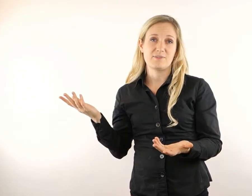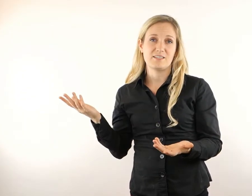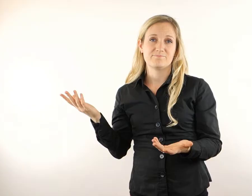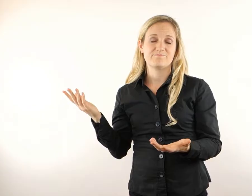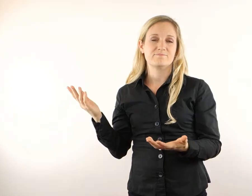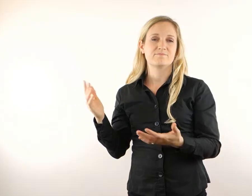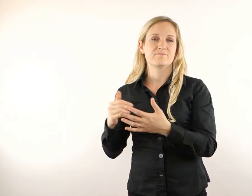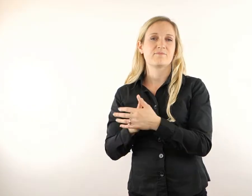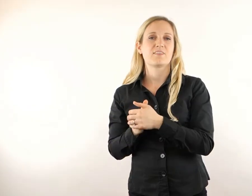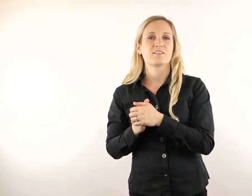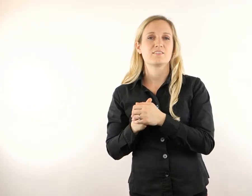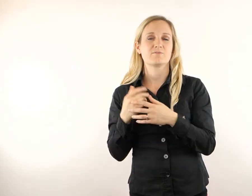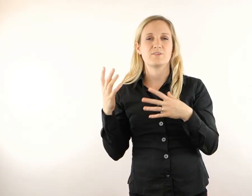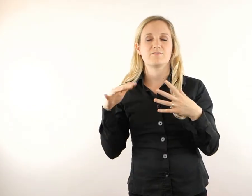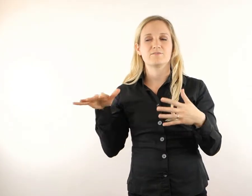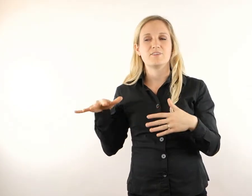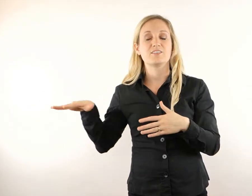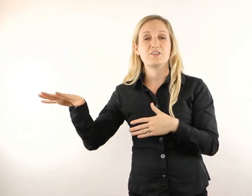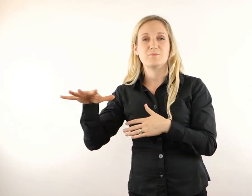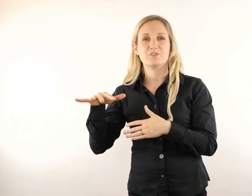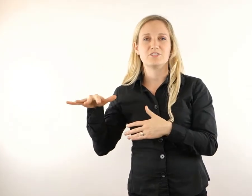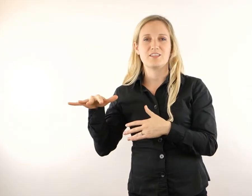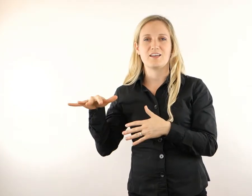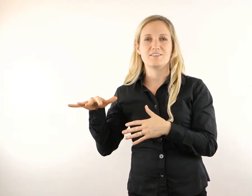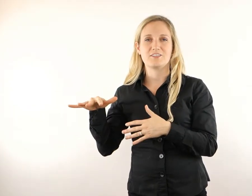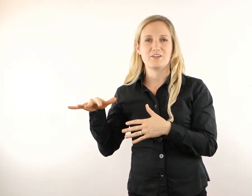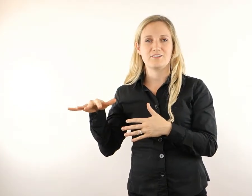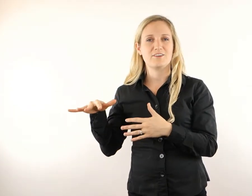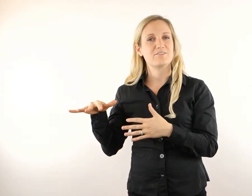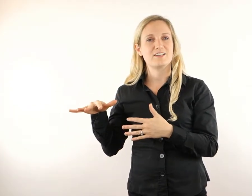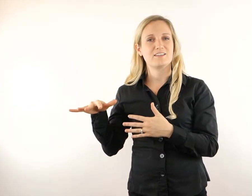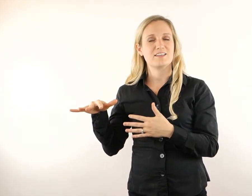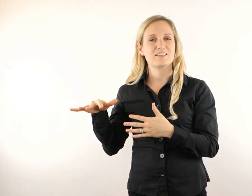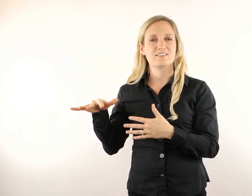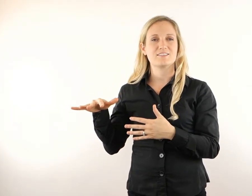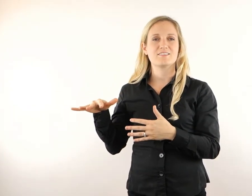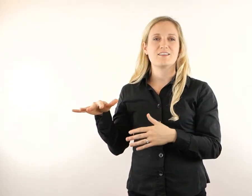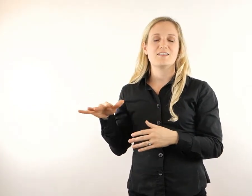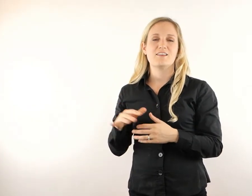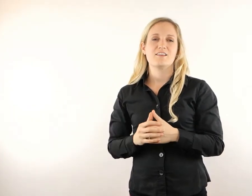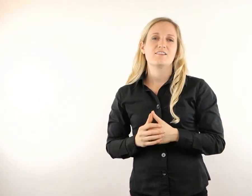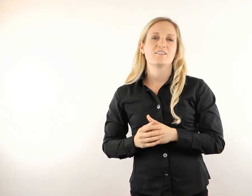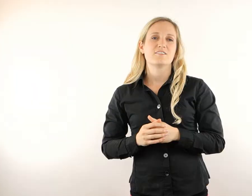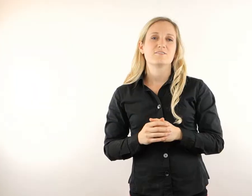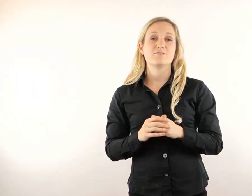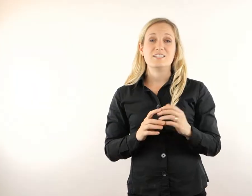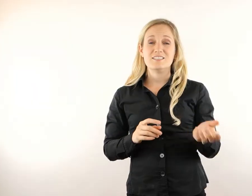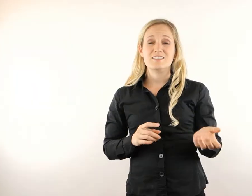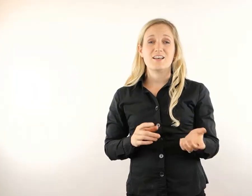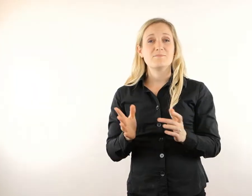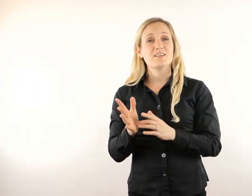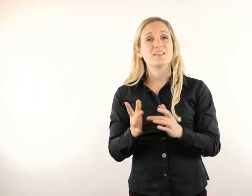Gethsemane, since we've established that area already like this. So Jesus climbed the